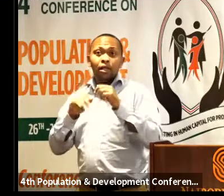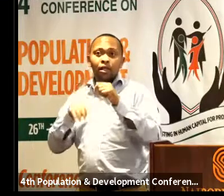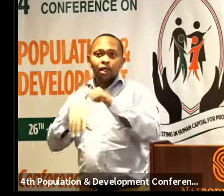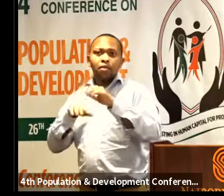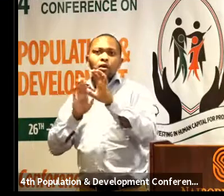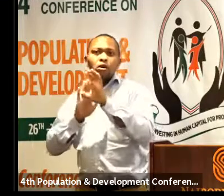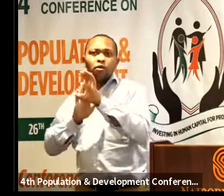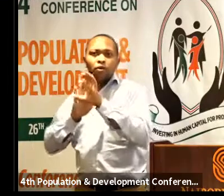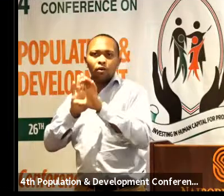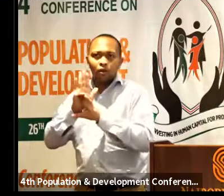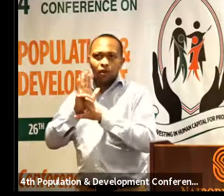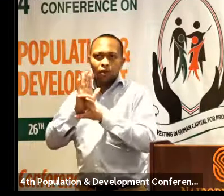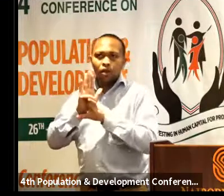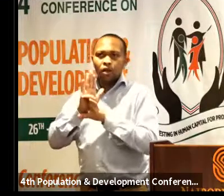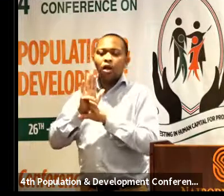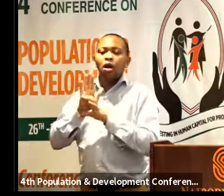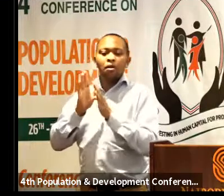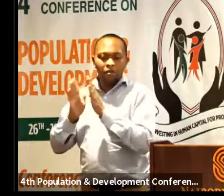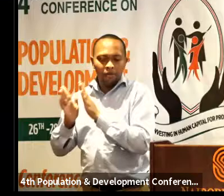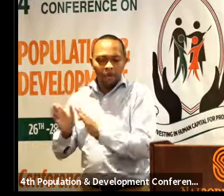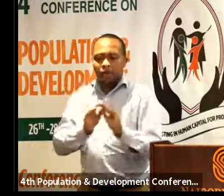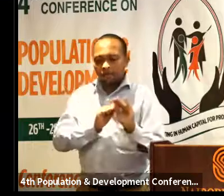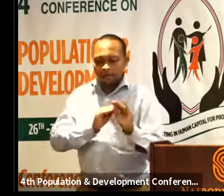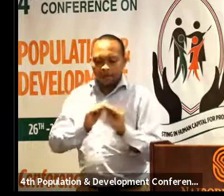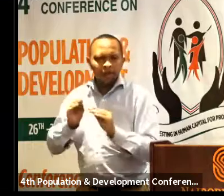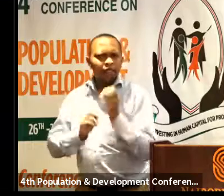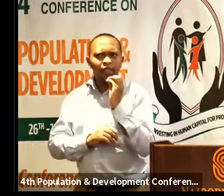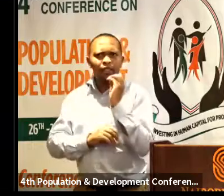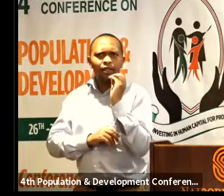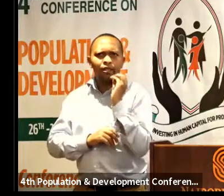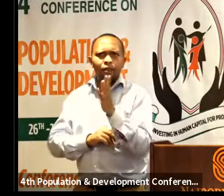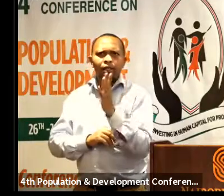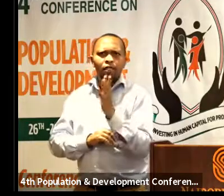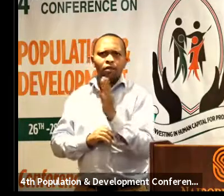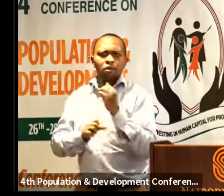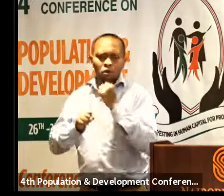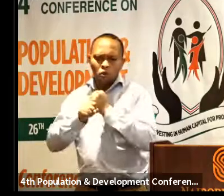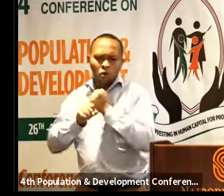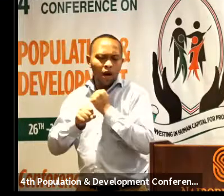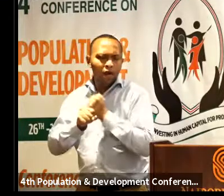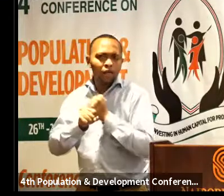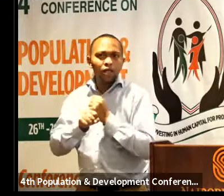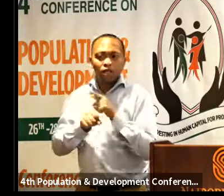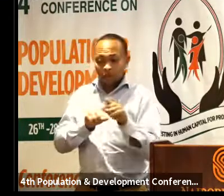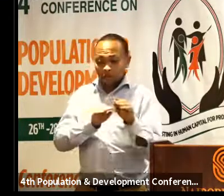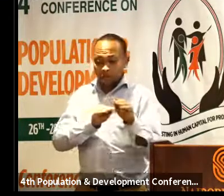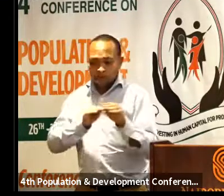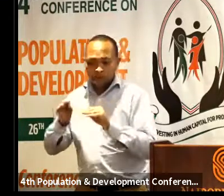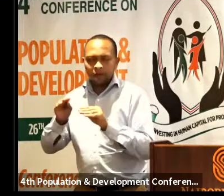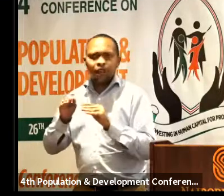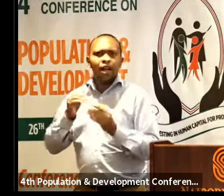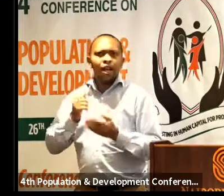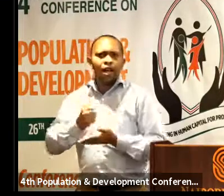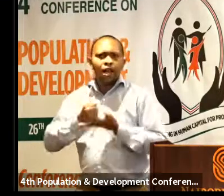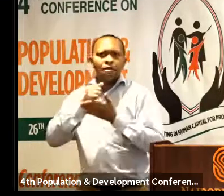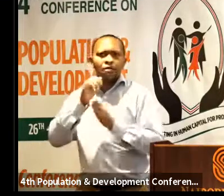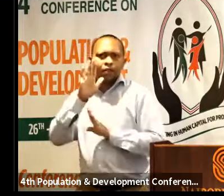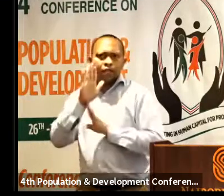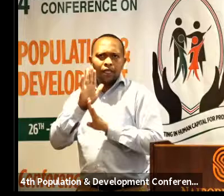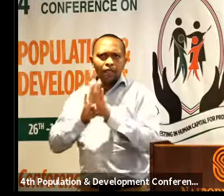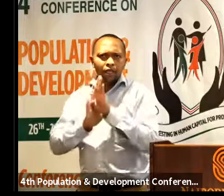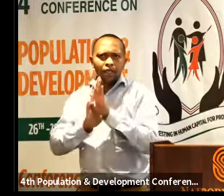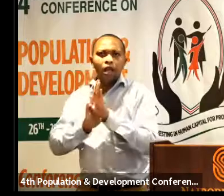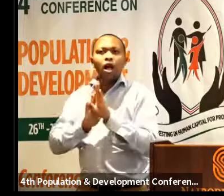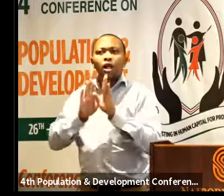also planning for mobility is an expensive exercise. However, mobility drives development. So it's important that we